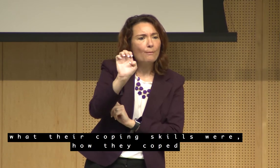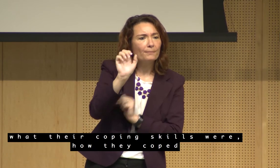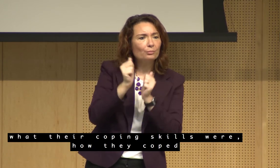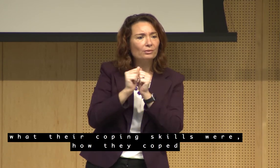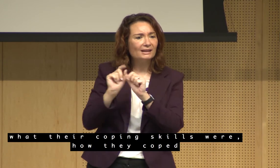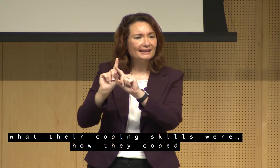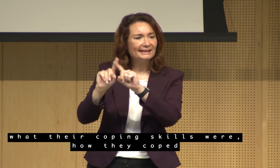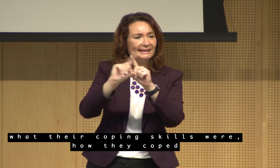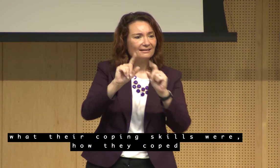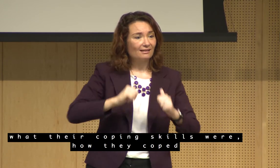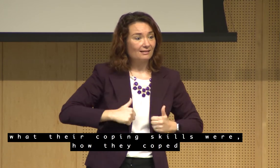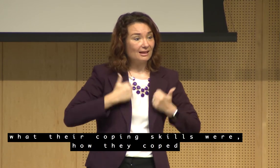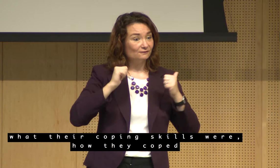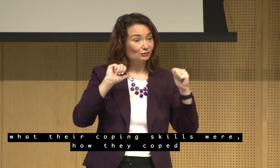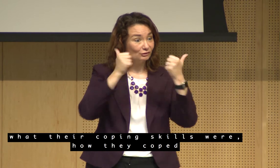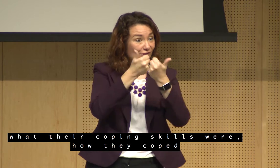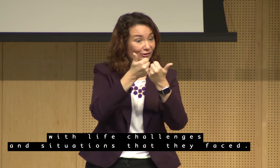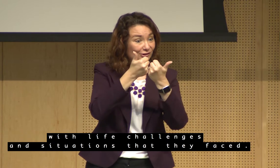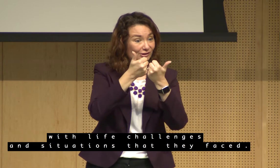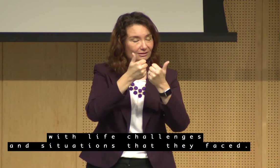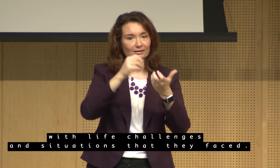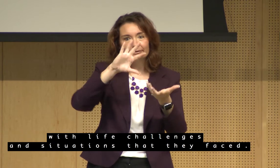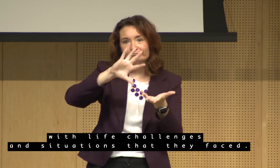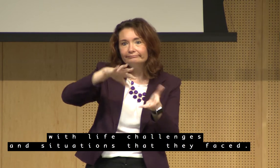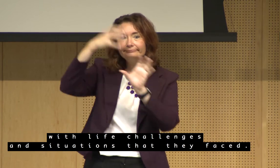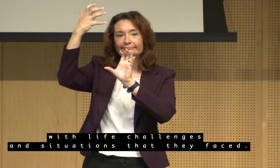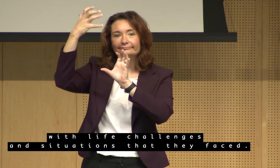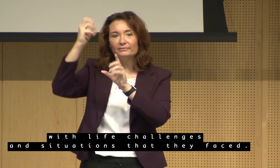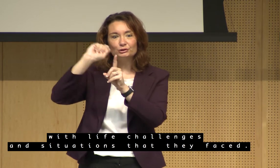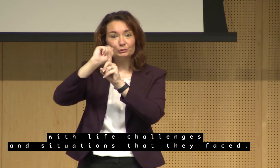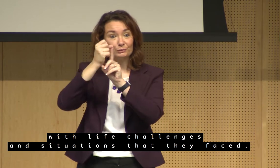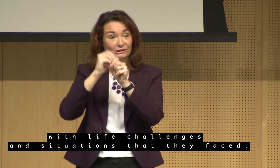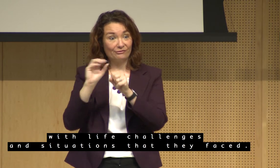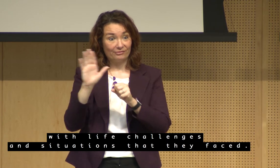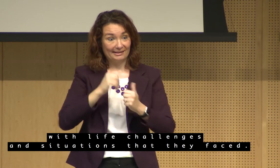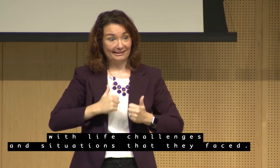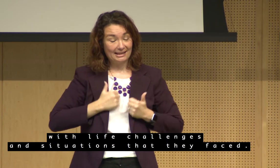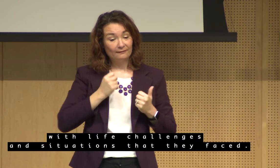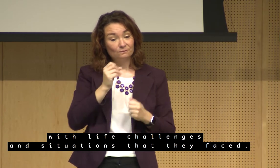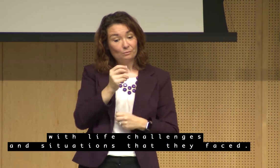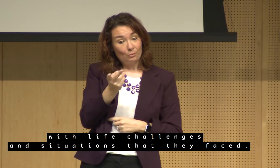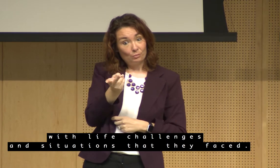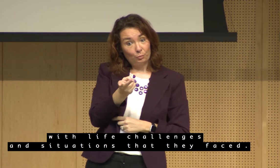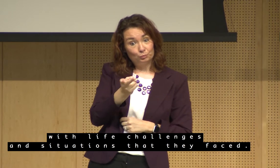coping skills were, how they coped with life challenges and situations that they faced.